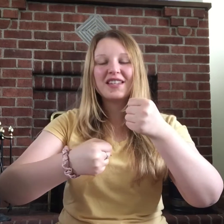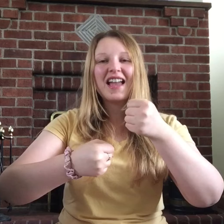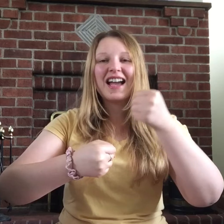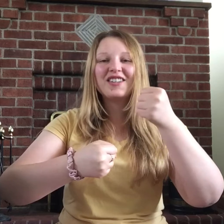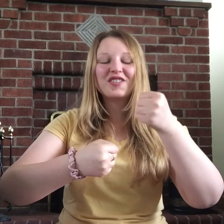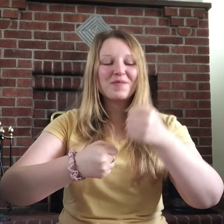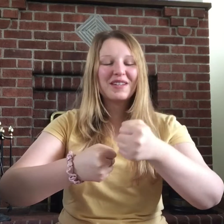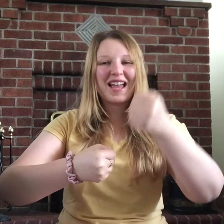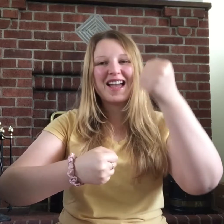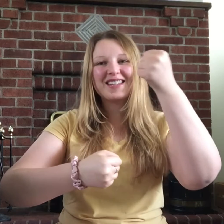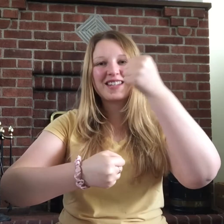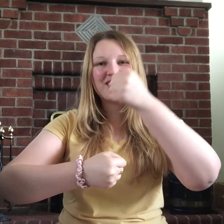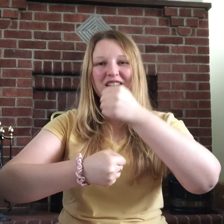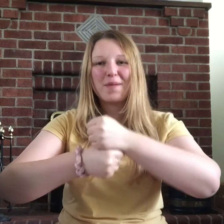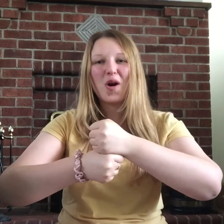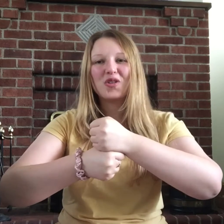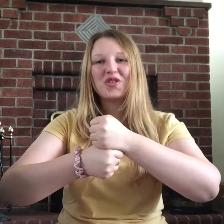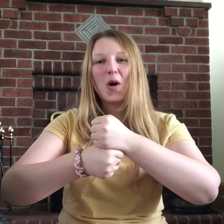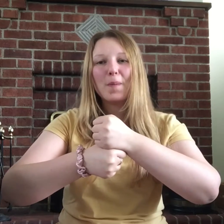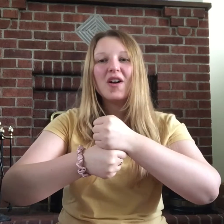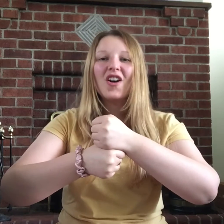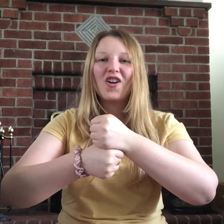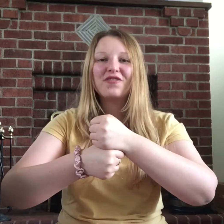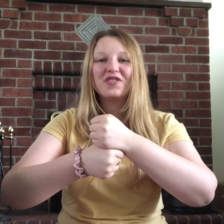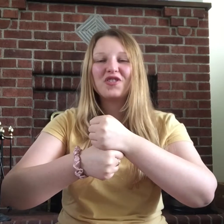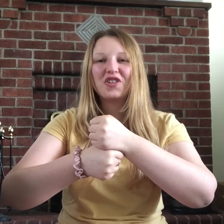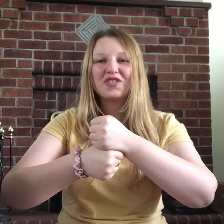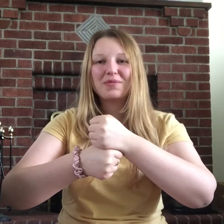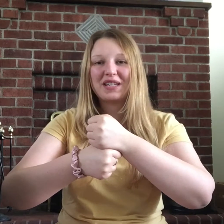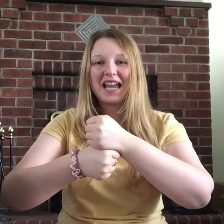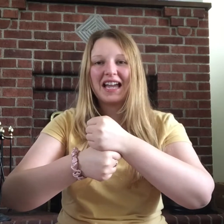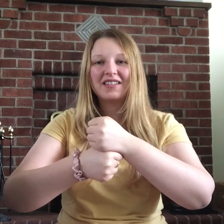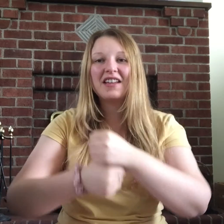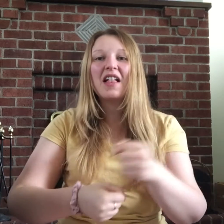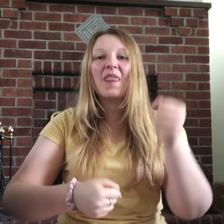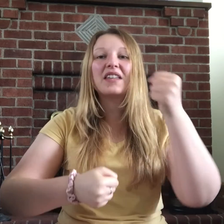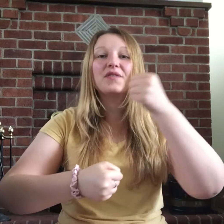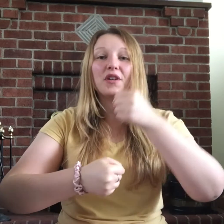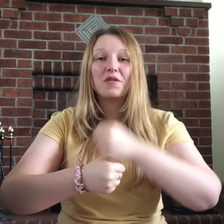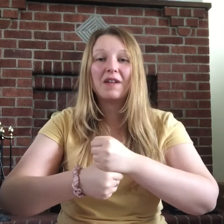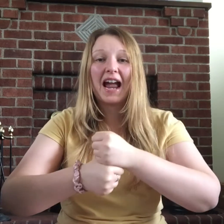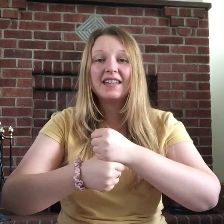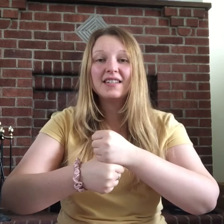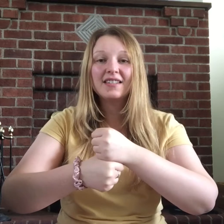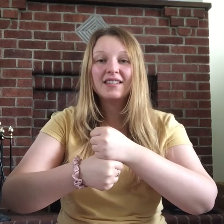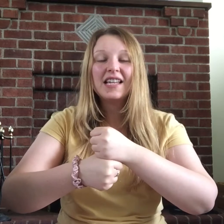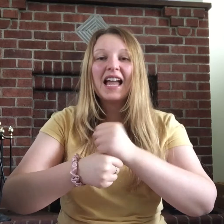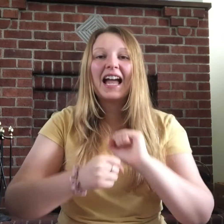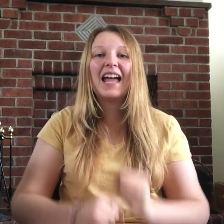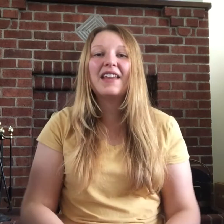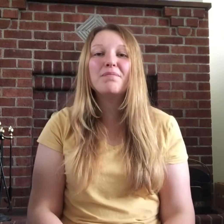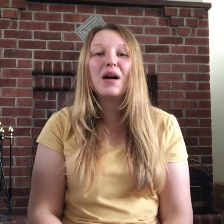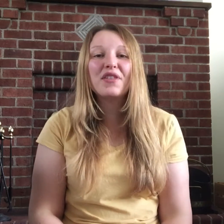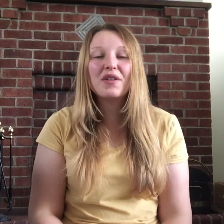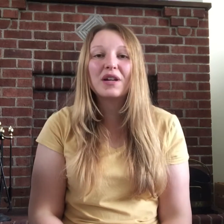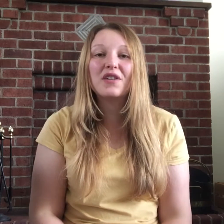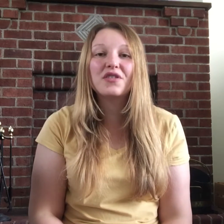and your dominant hand is going to come on top of your non-dominant hand. That's for grand. And then mother, we're going to do